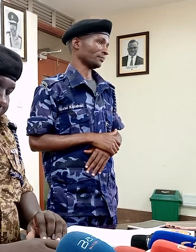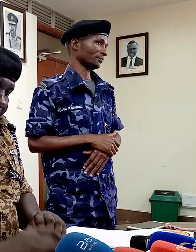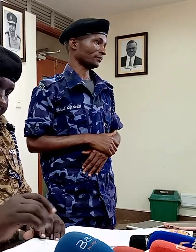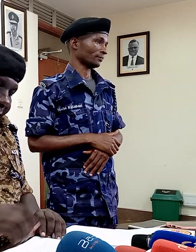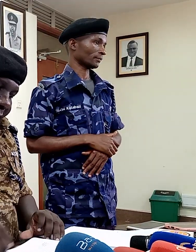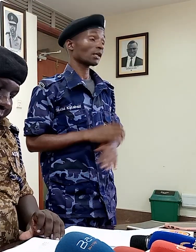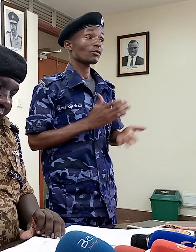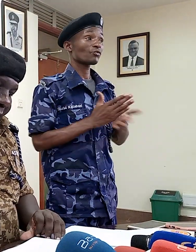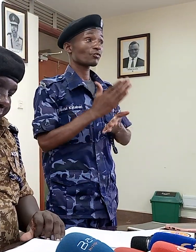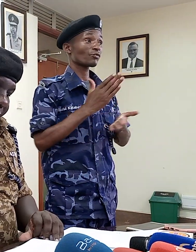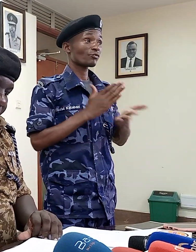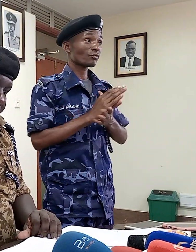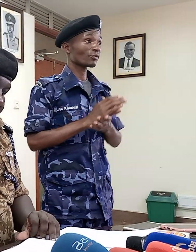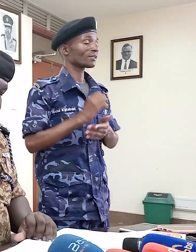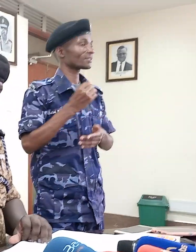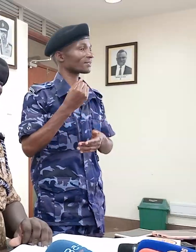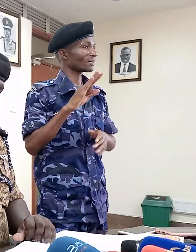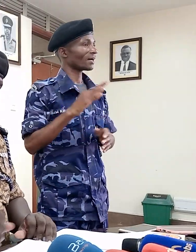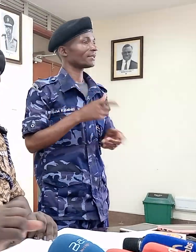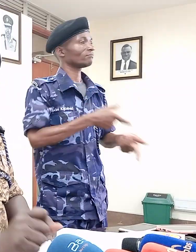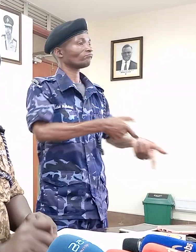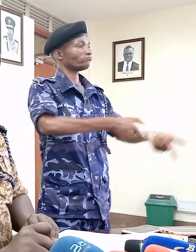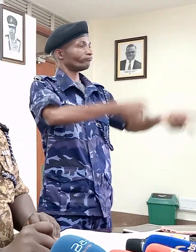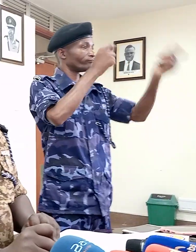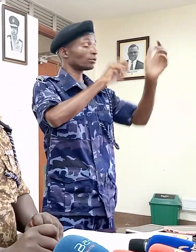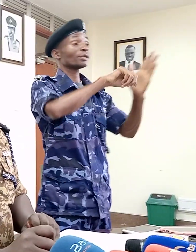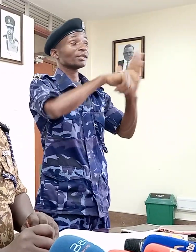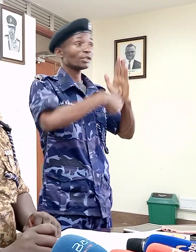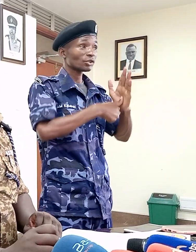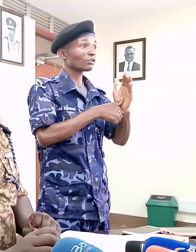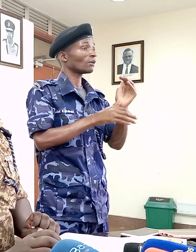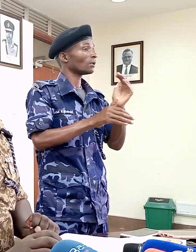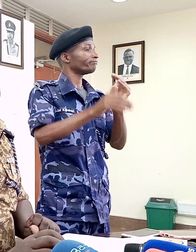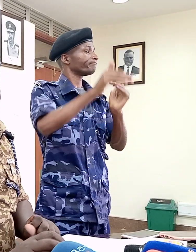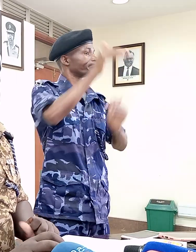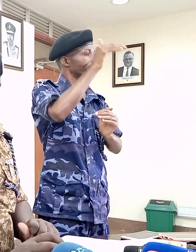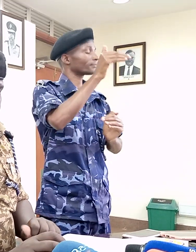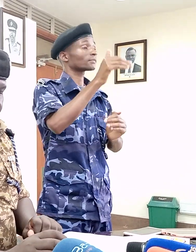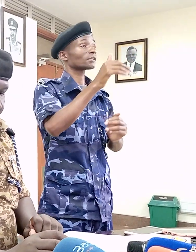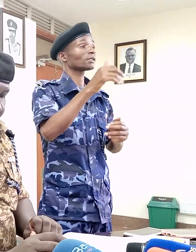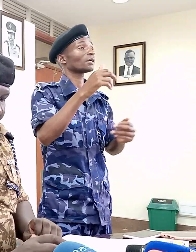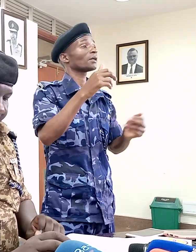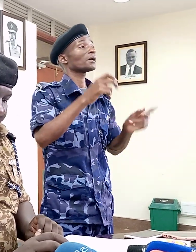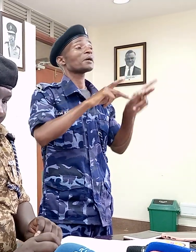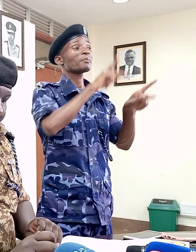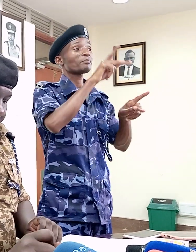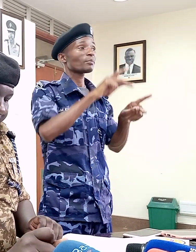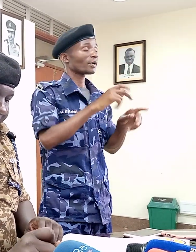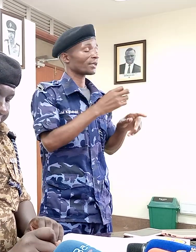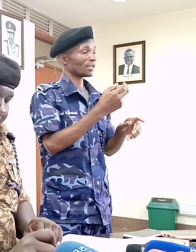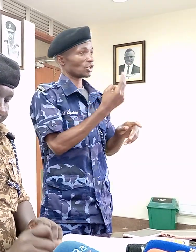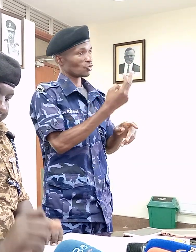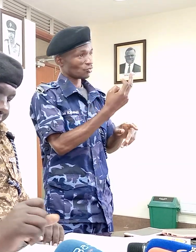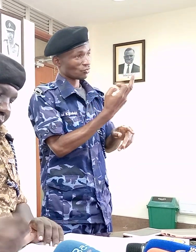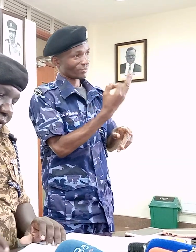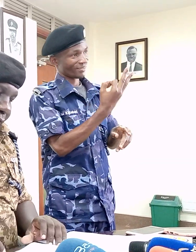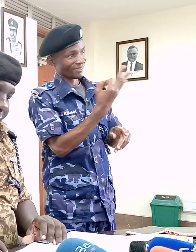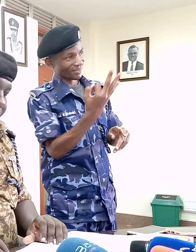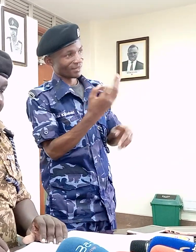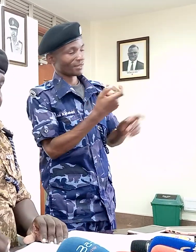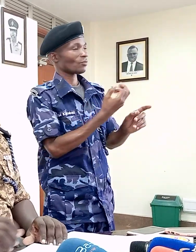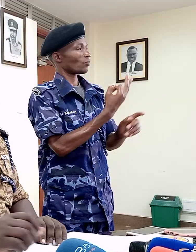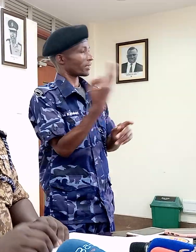Of course, this is the third shooting of high-profile people in a space of about 2 to 3 weeks, which has stimulated a